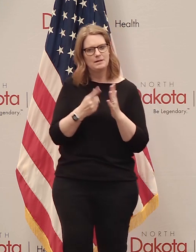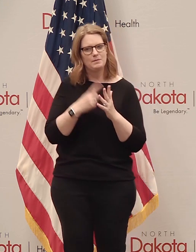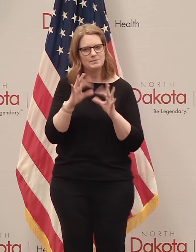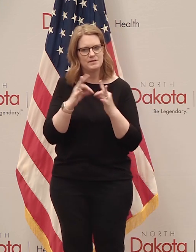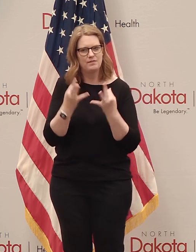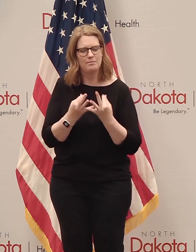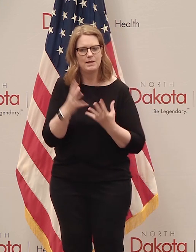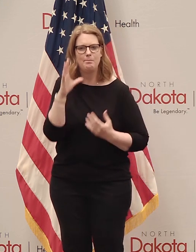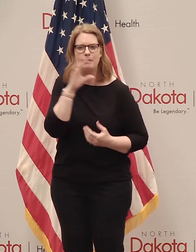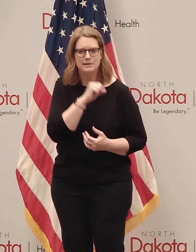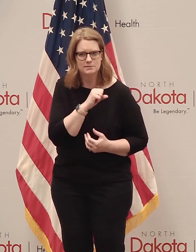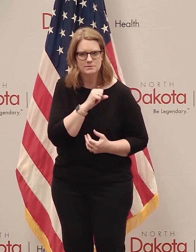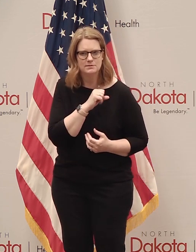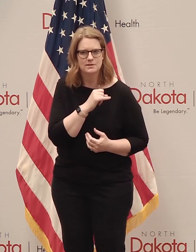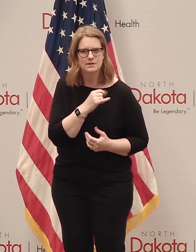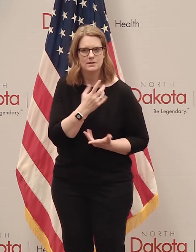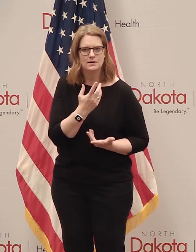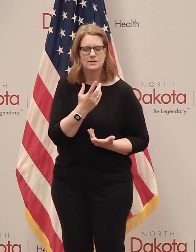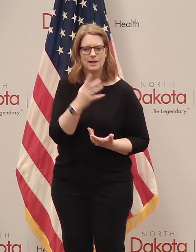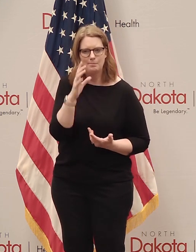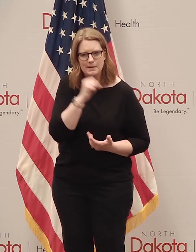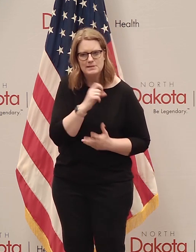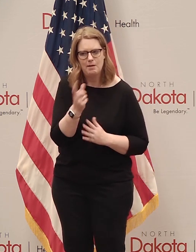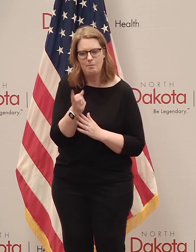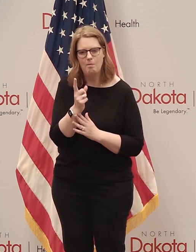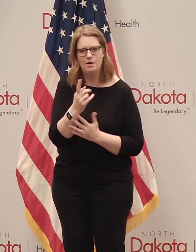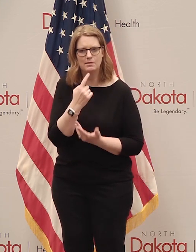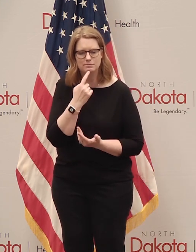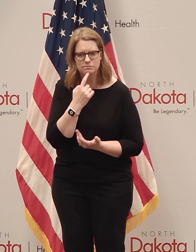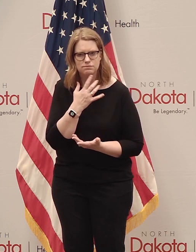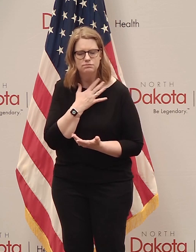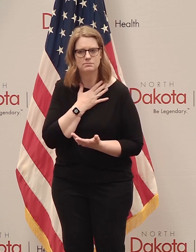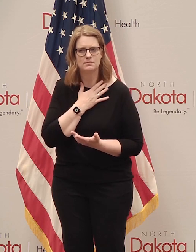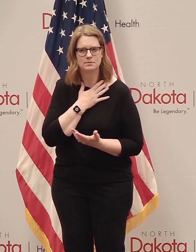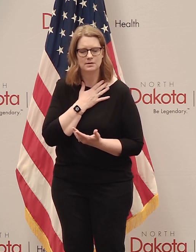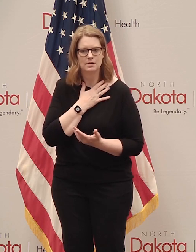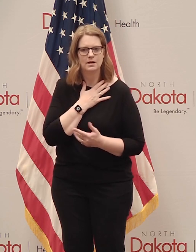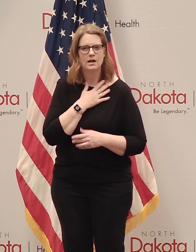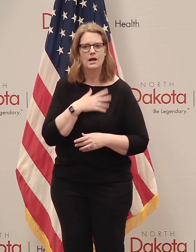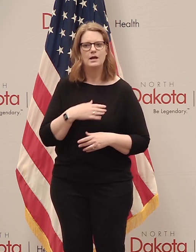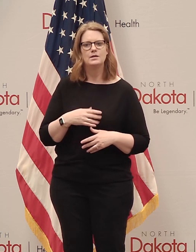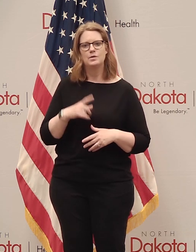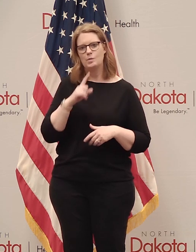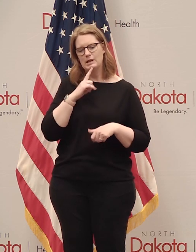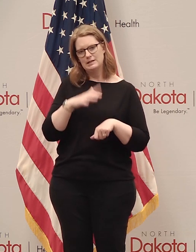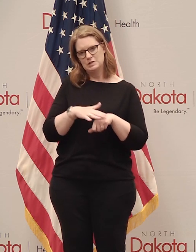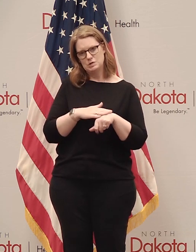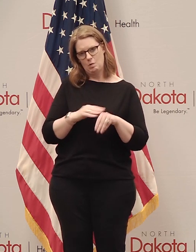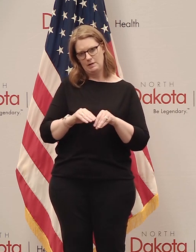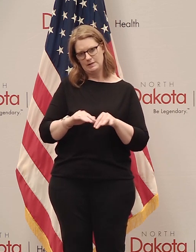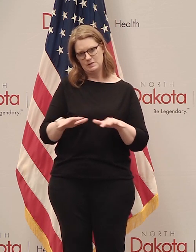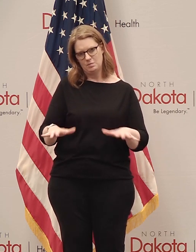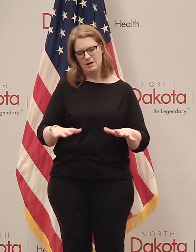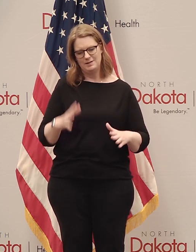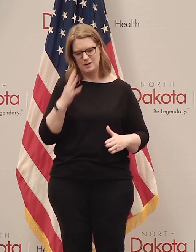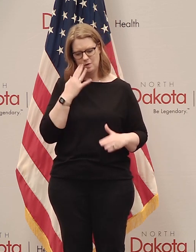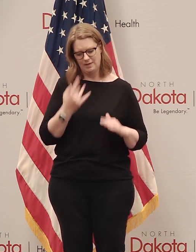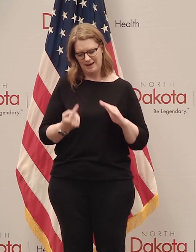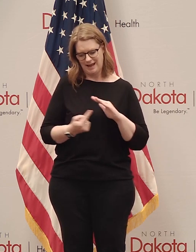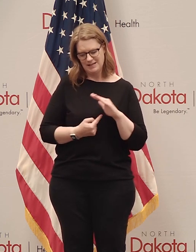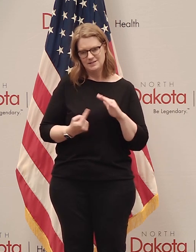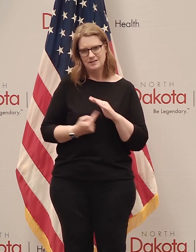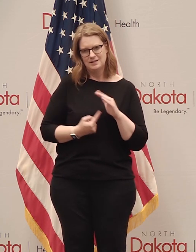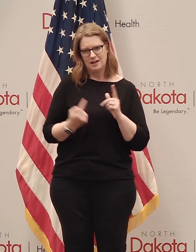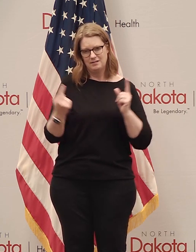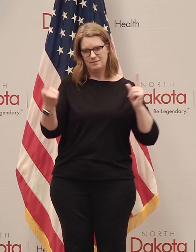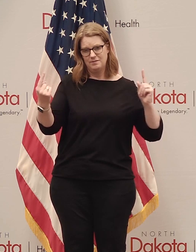this opportunity to, quote, say their goodbyes. Well, critical to slowing the spread of the disease, the isolation and physical